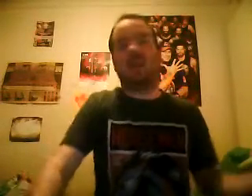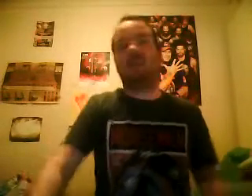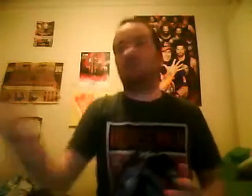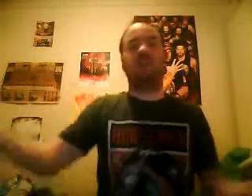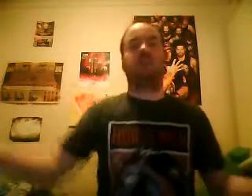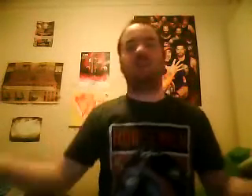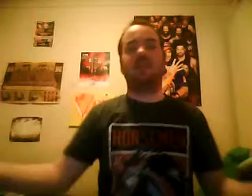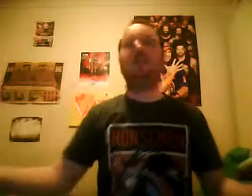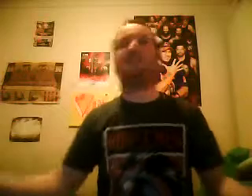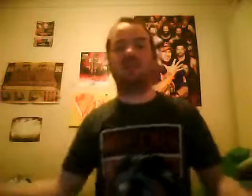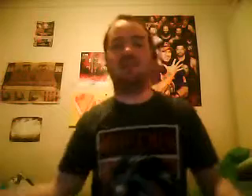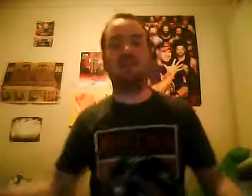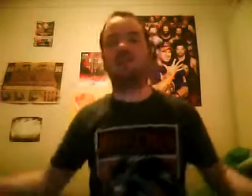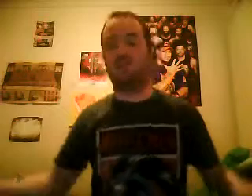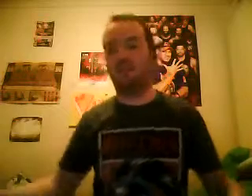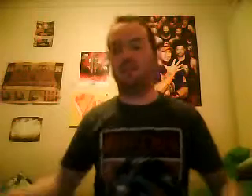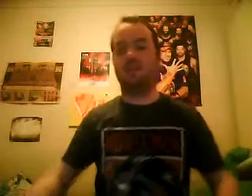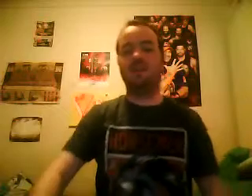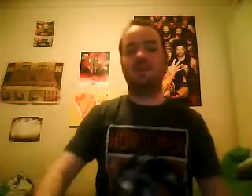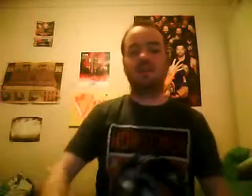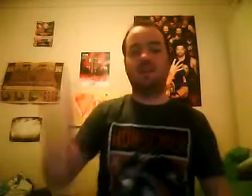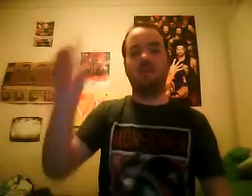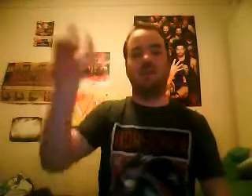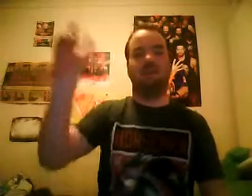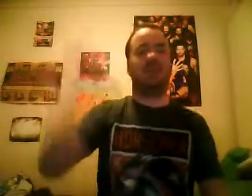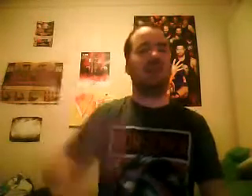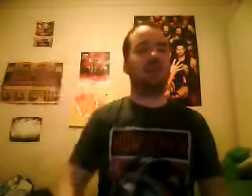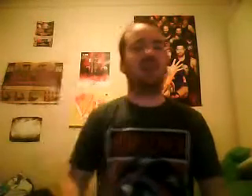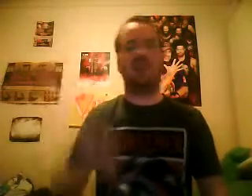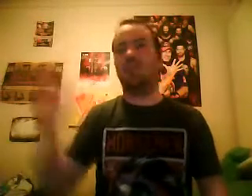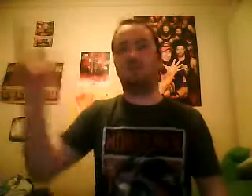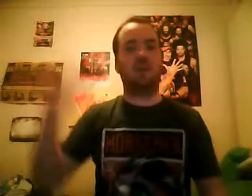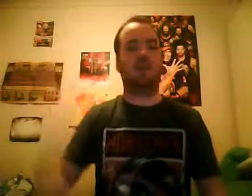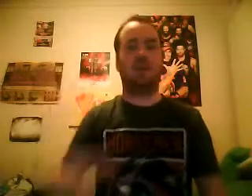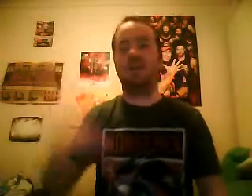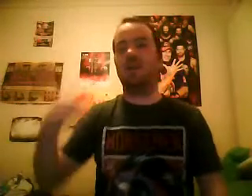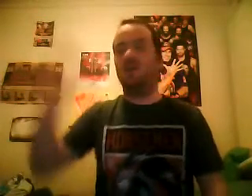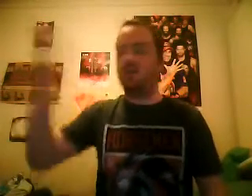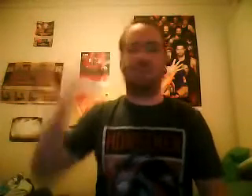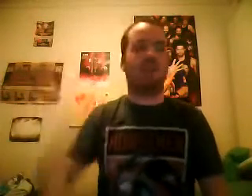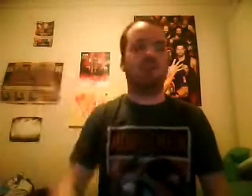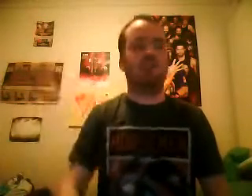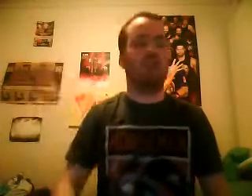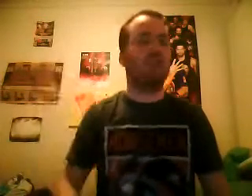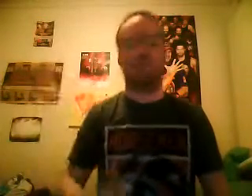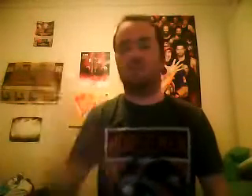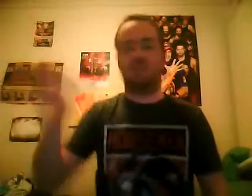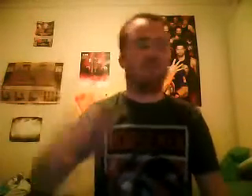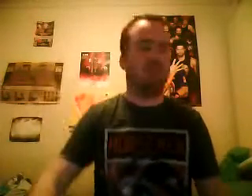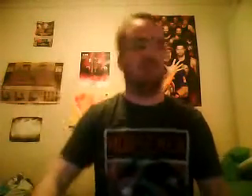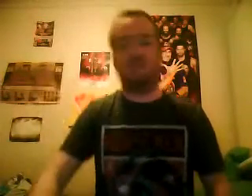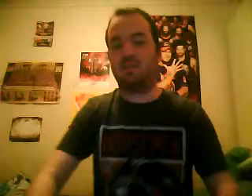to agree with them. It is. It is a joke. There's only one team that I think is worthy on taking those titles from them, which I'll get to in a